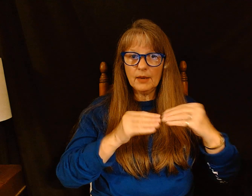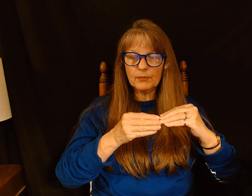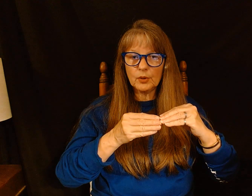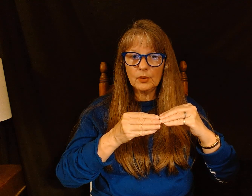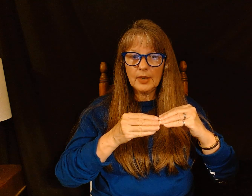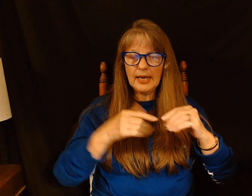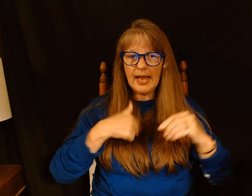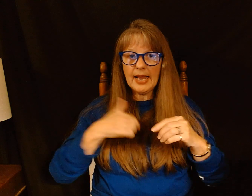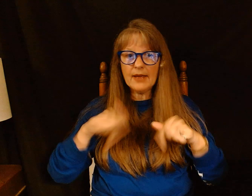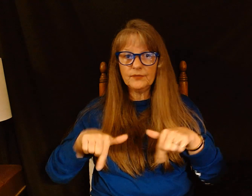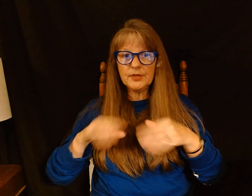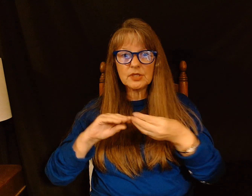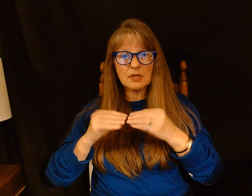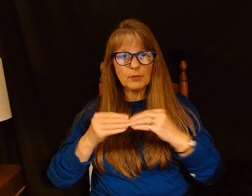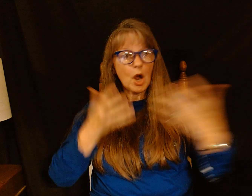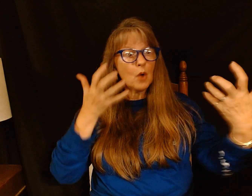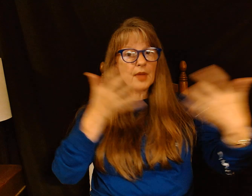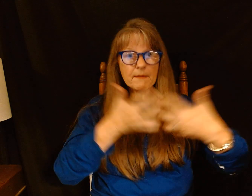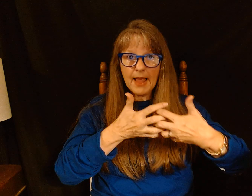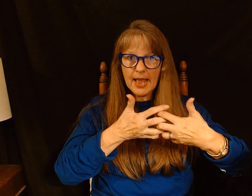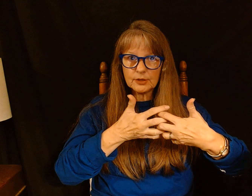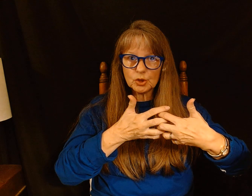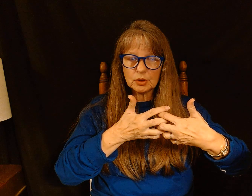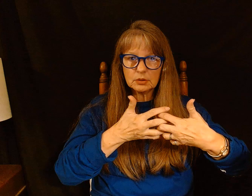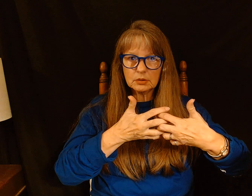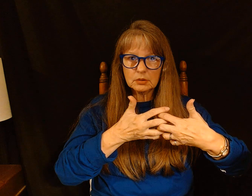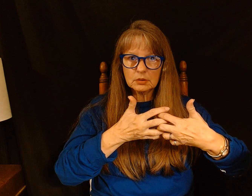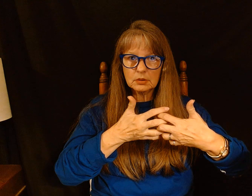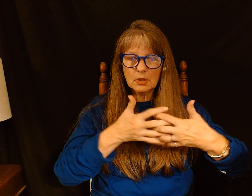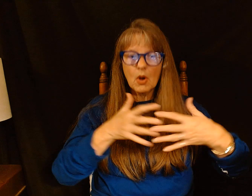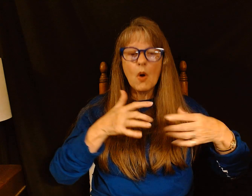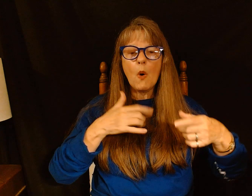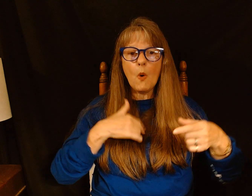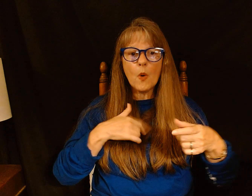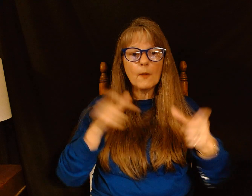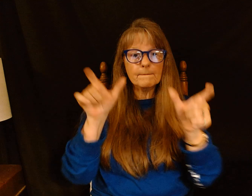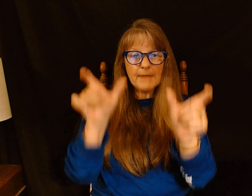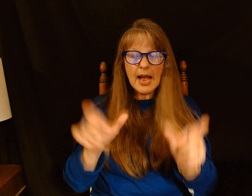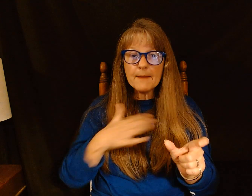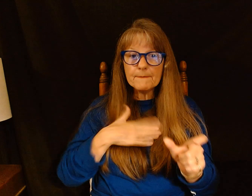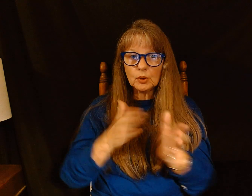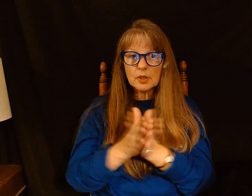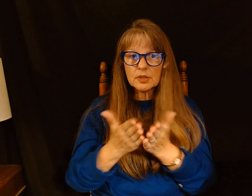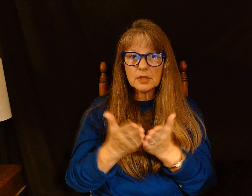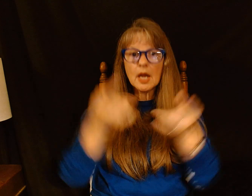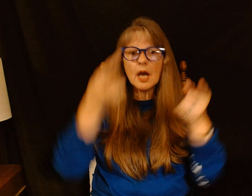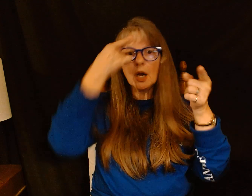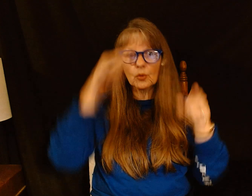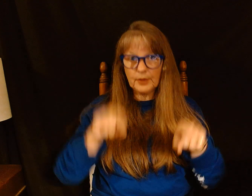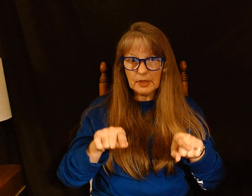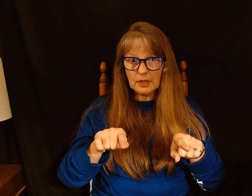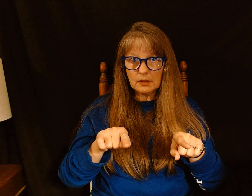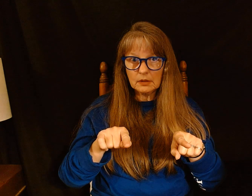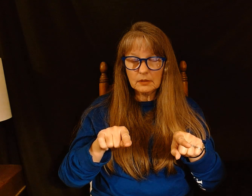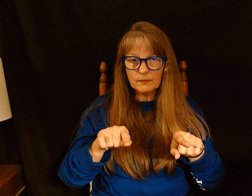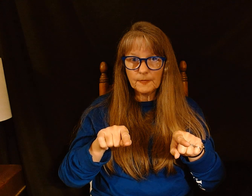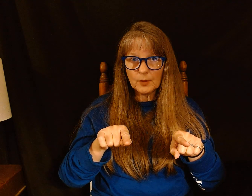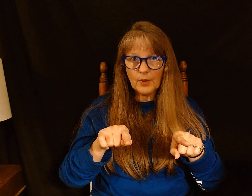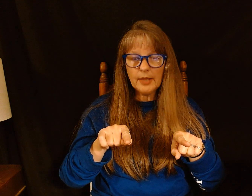number and I have this number. Oh, they match. Or my books agree, right? You could